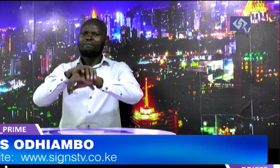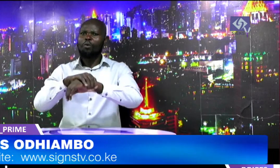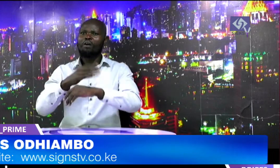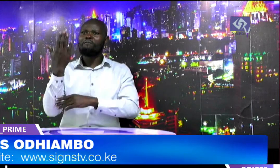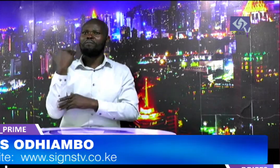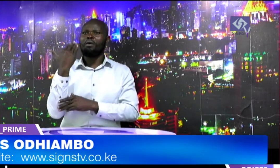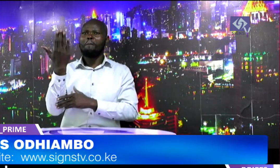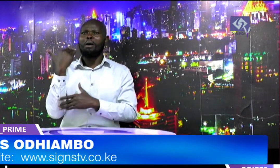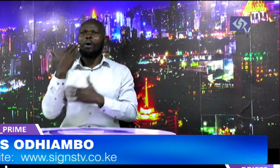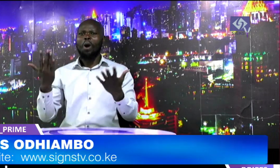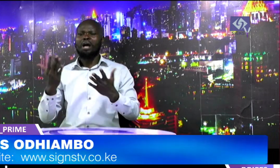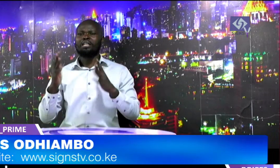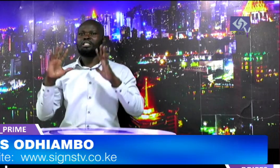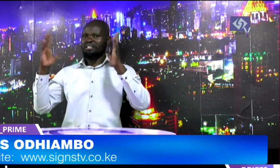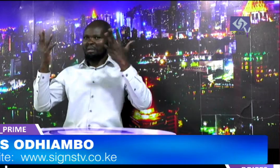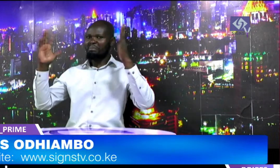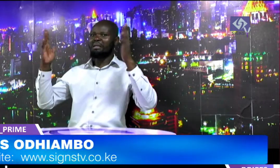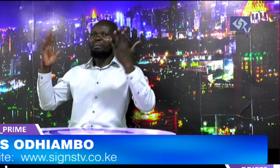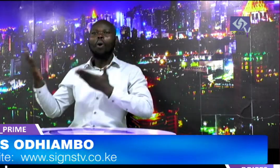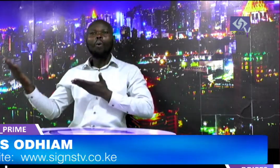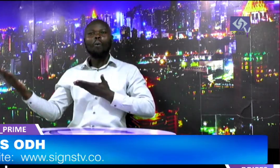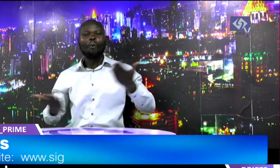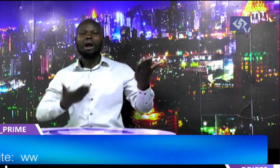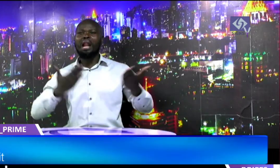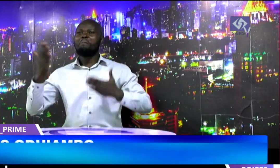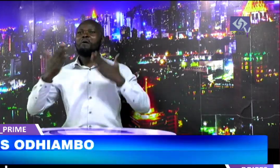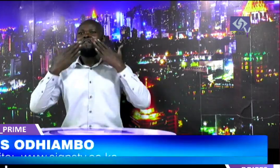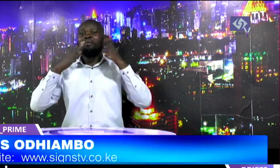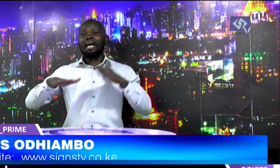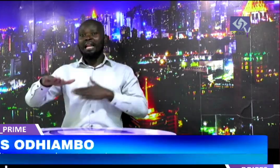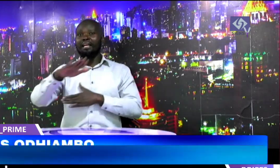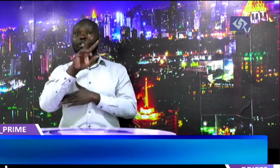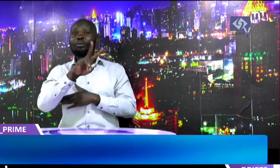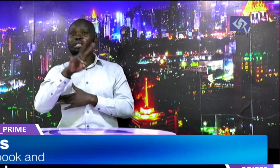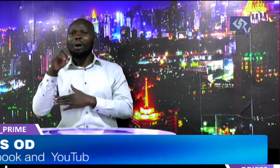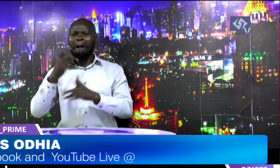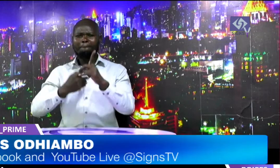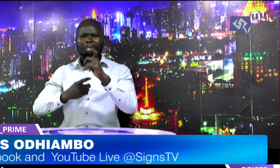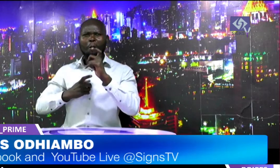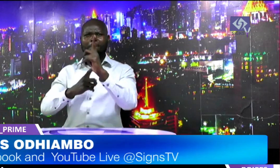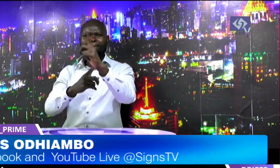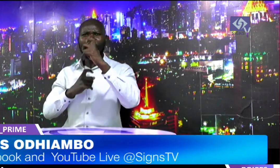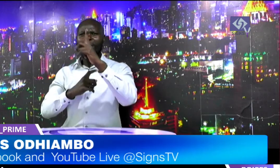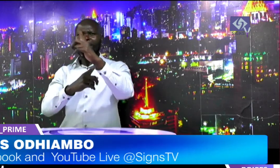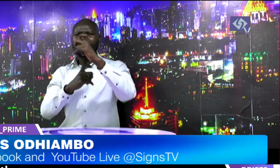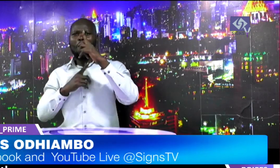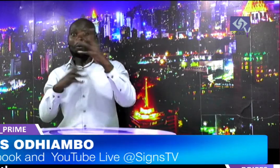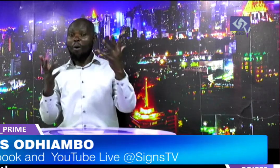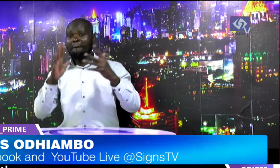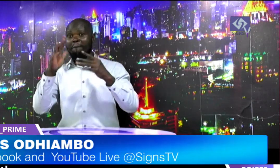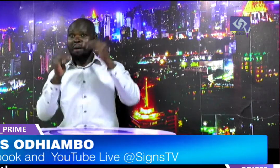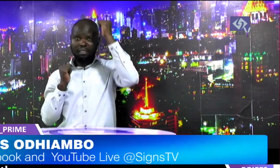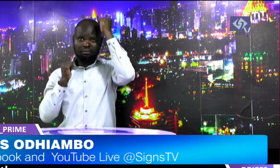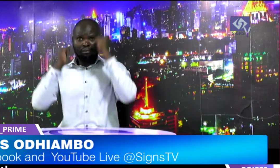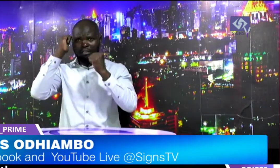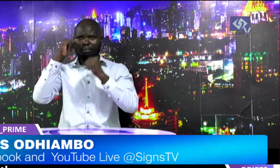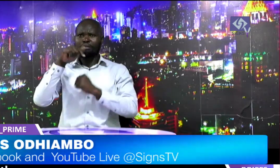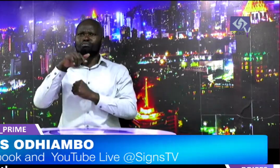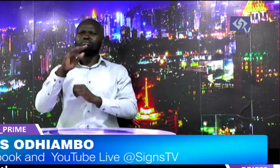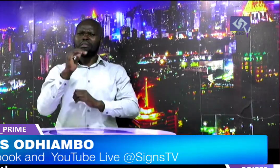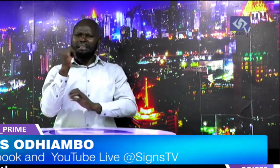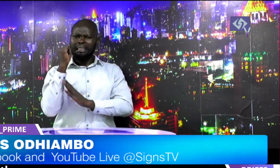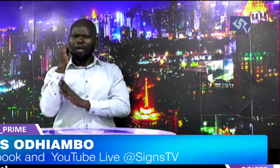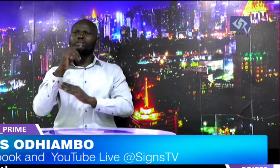Ruto. Their Majesties received a formal ceremonial welcome, complete with a 21-gun salute by the